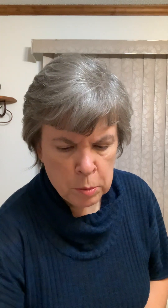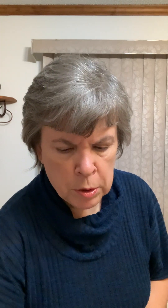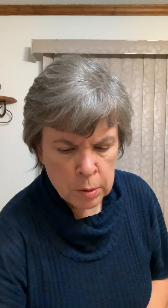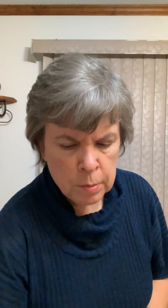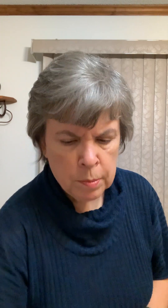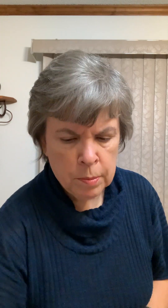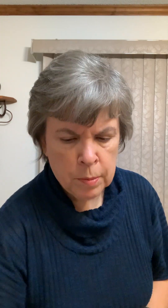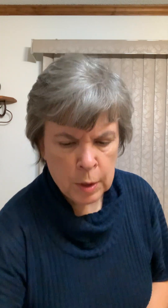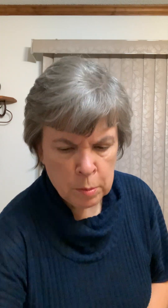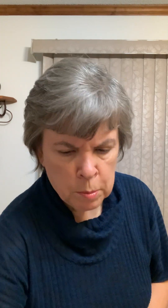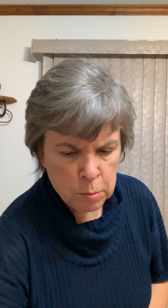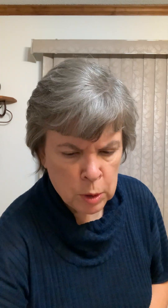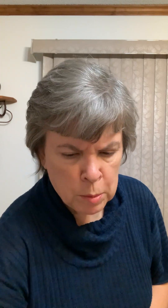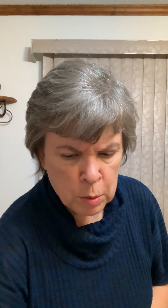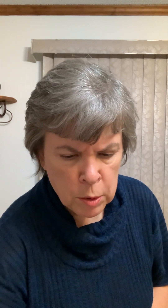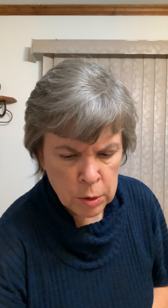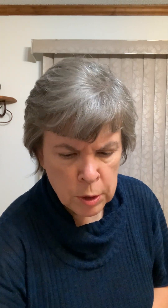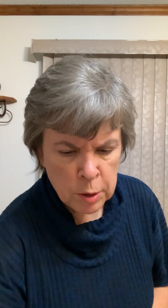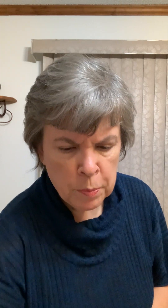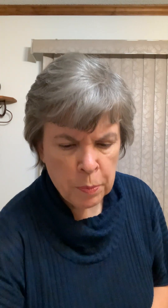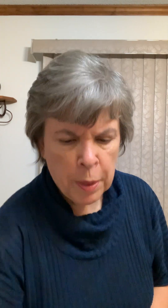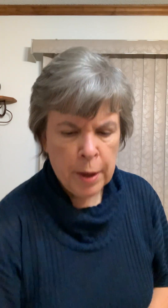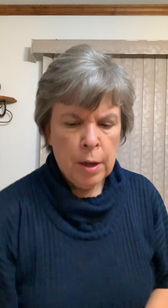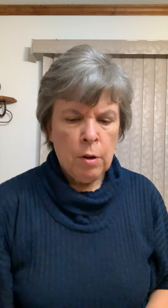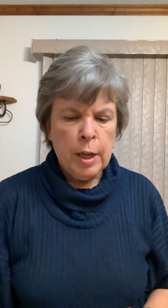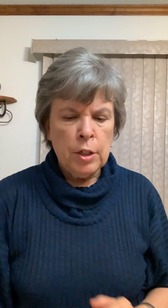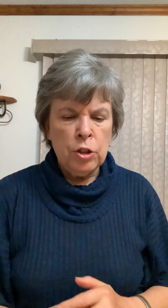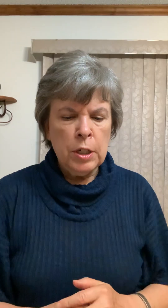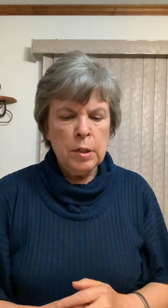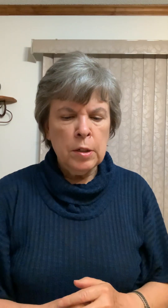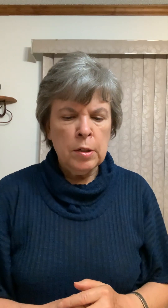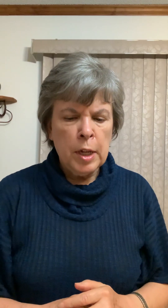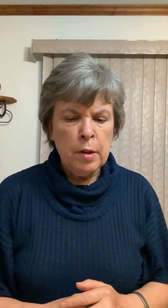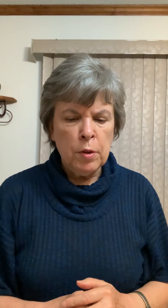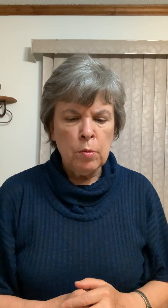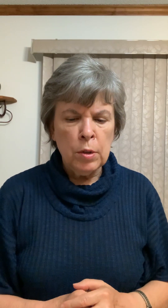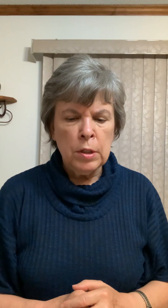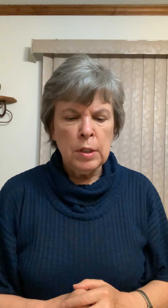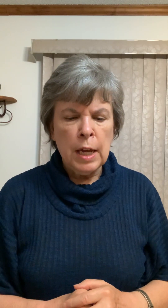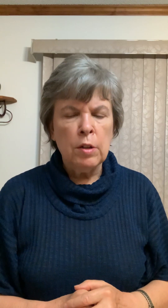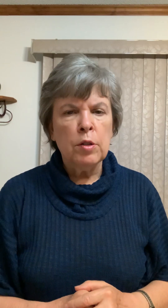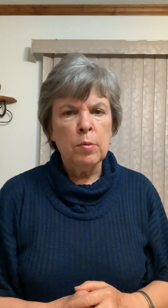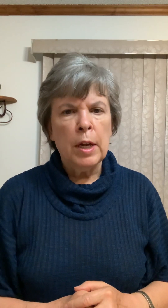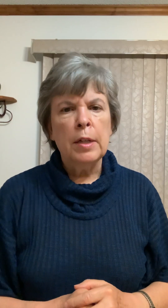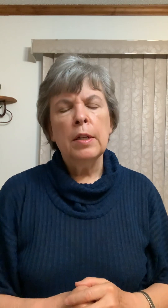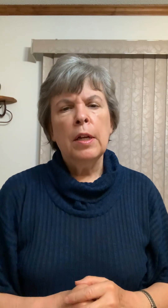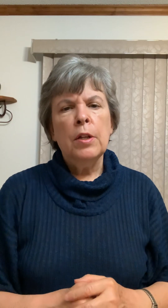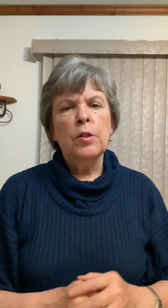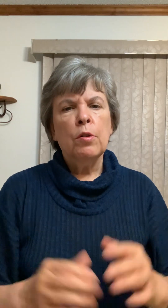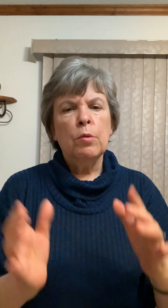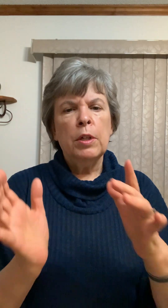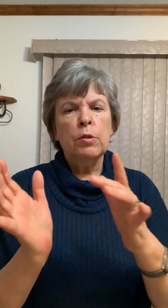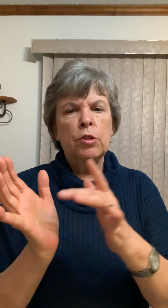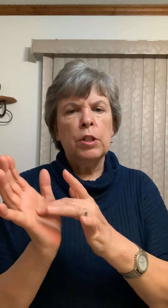oops, my words here. Okay, Jesus, Savior, risen now to reign. So here's